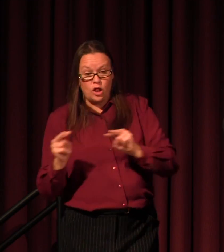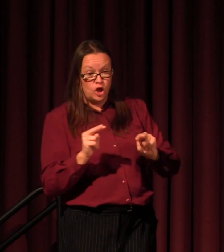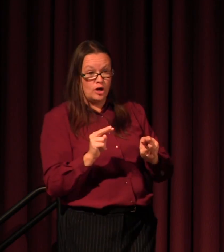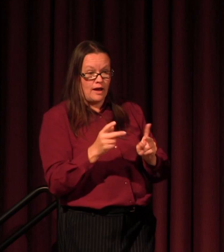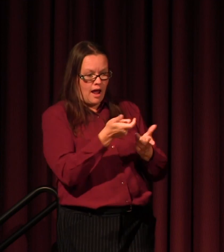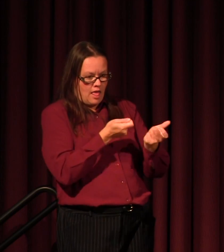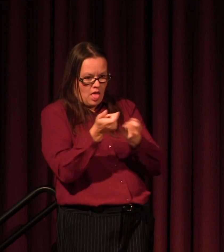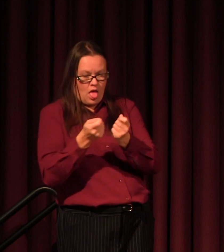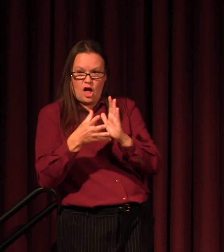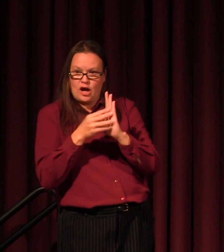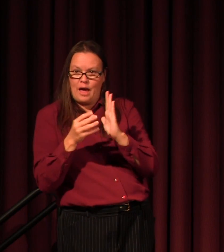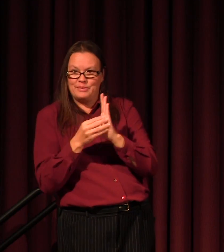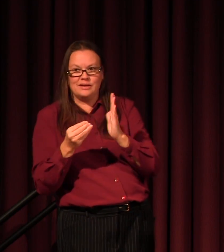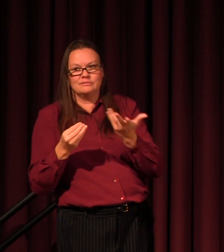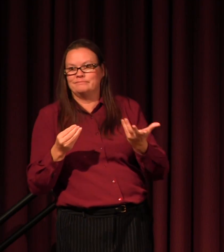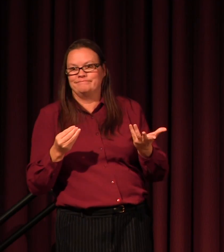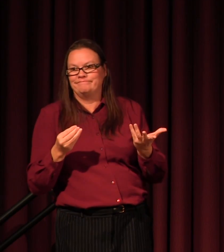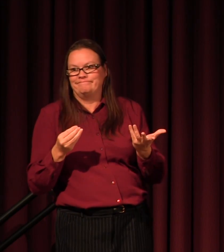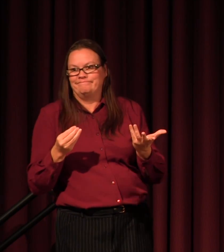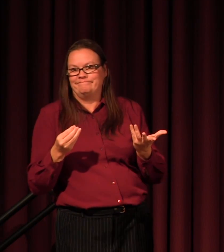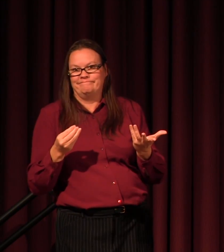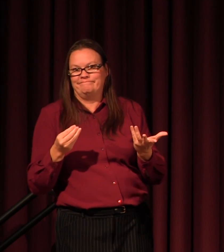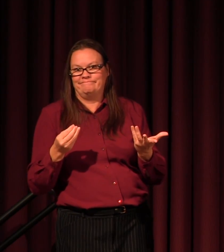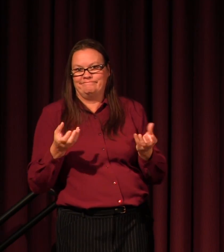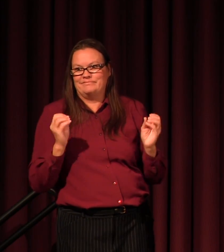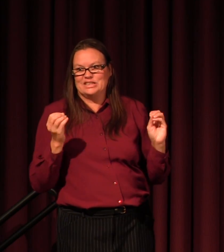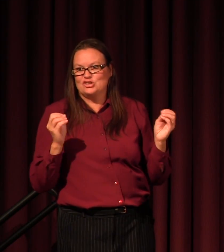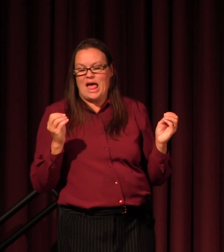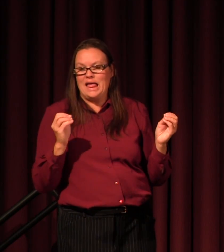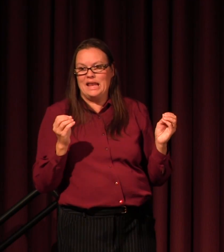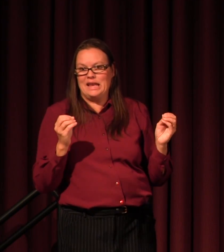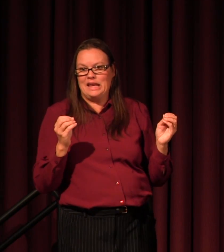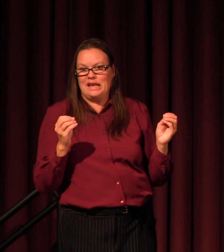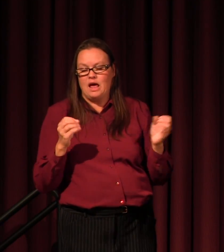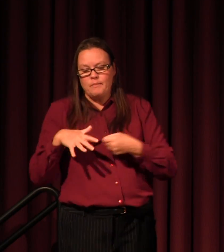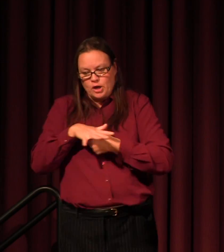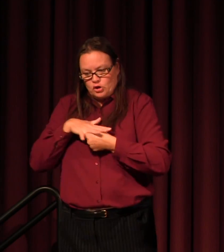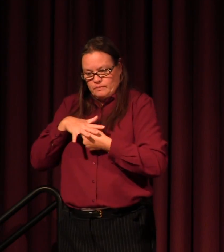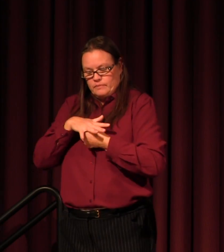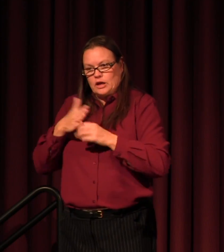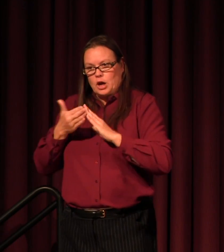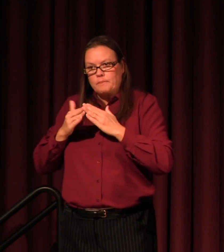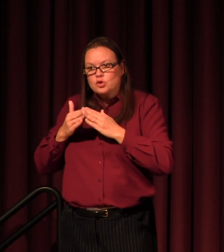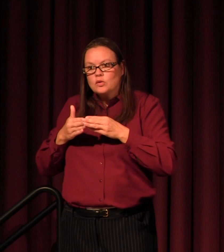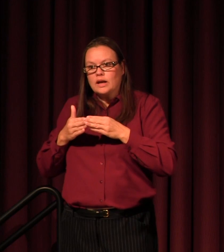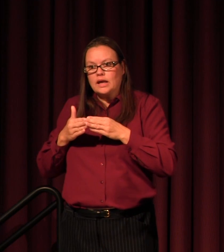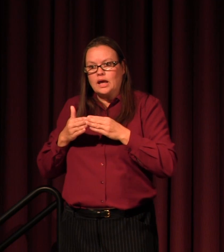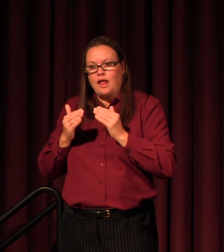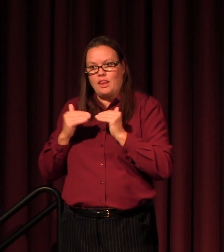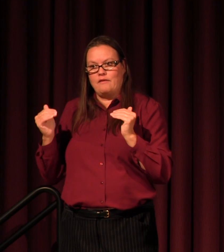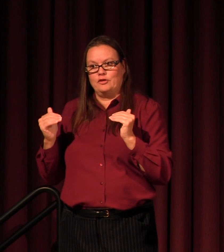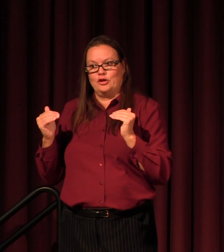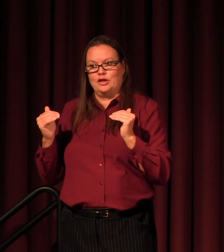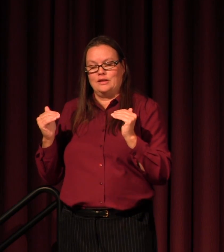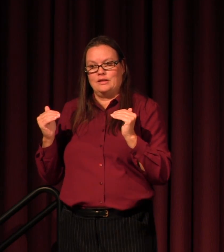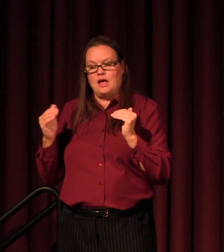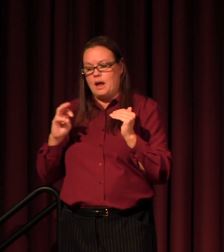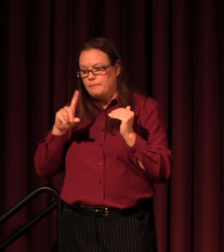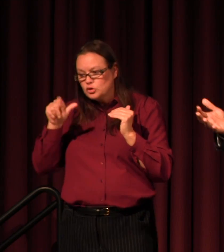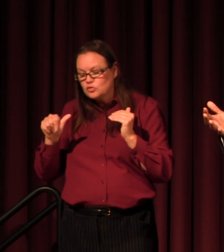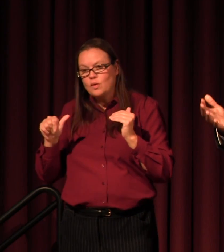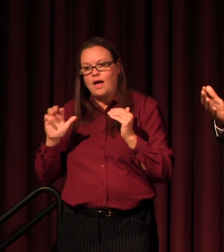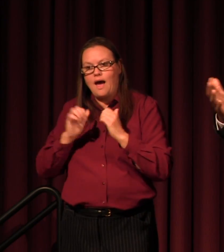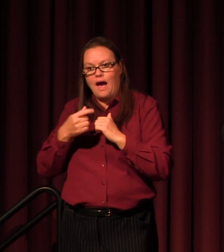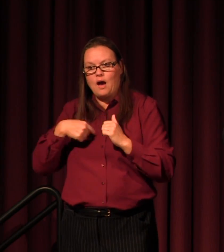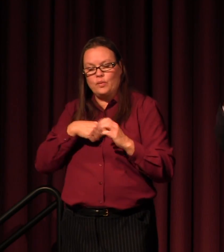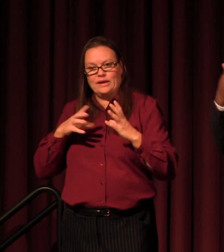There are other county governments that are doing cool things, or like, but to do this at a community level in the way that Missoula is taking it on in the moment, there are other people who are